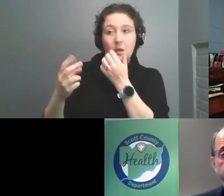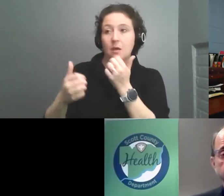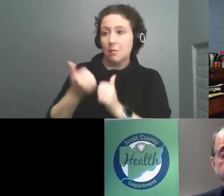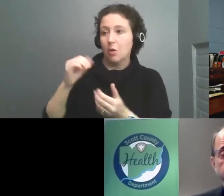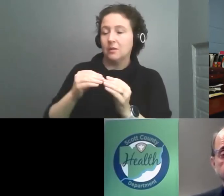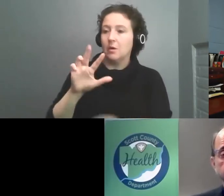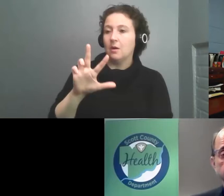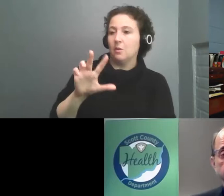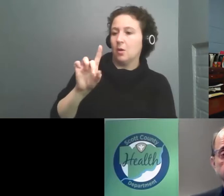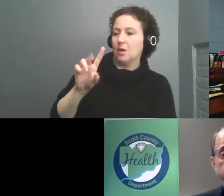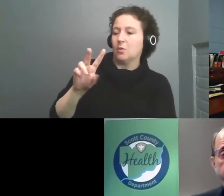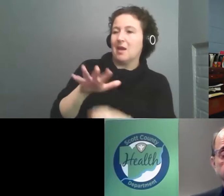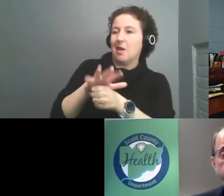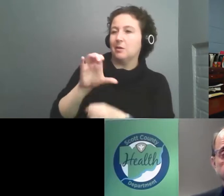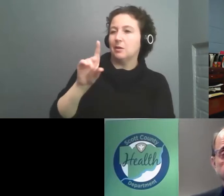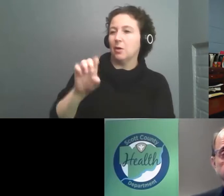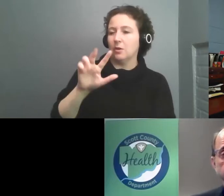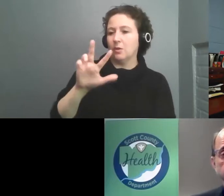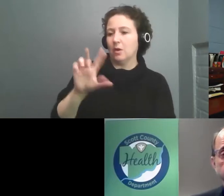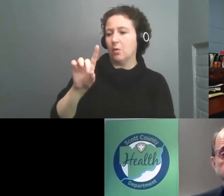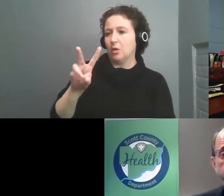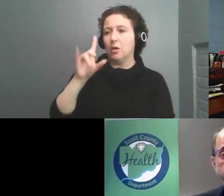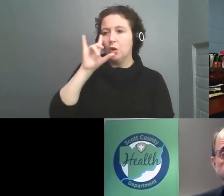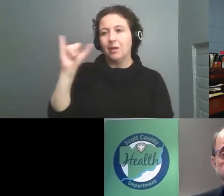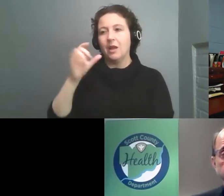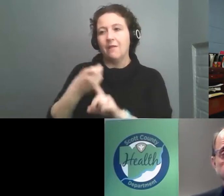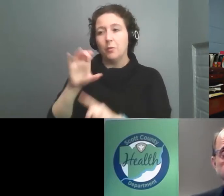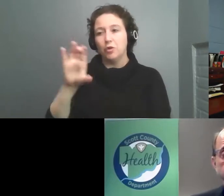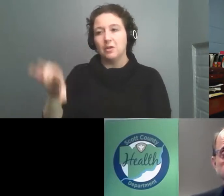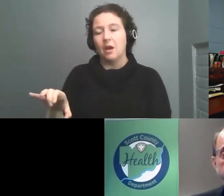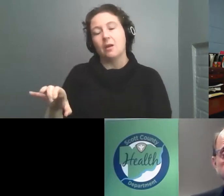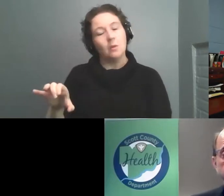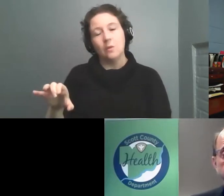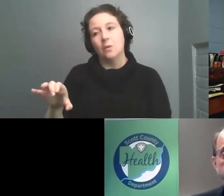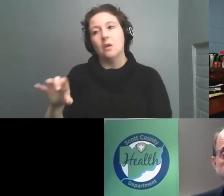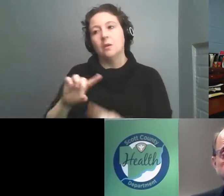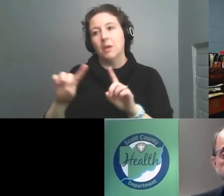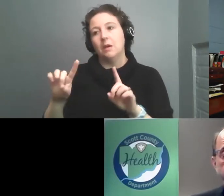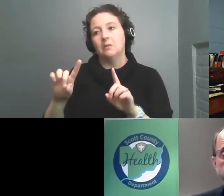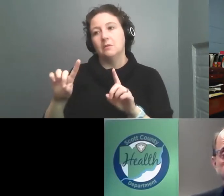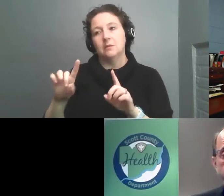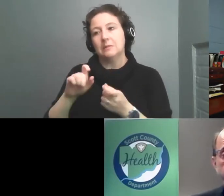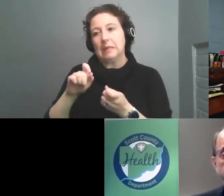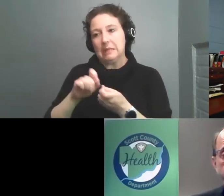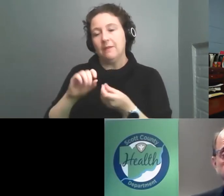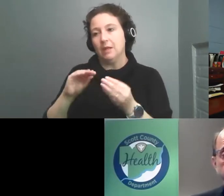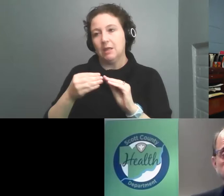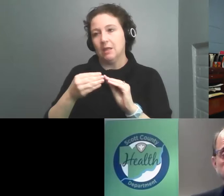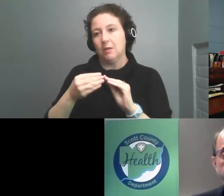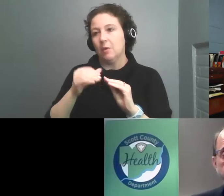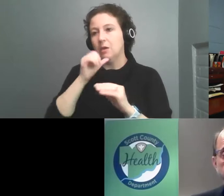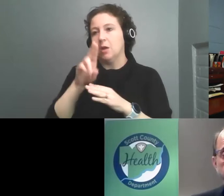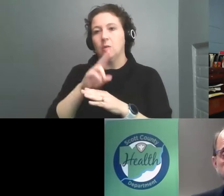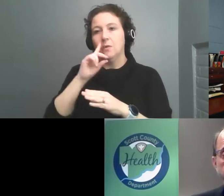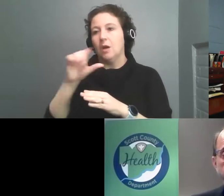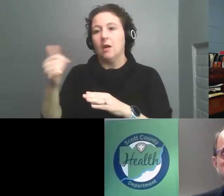312 area code, so it does look like it's coming from Chicago, but it's a specific number that wouldn't be used for anything